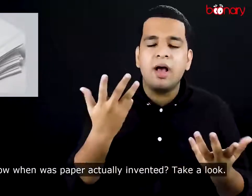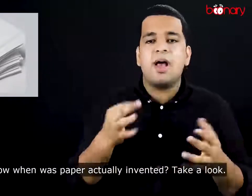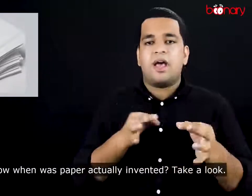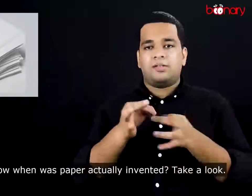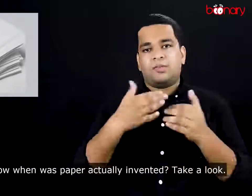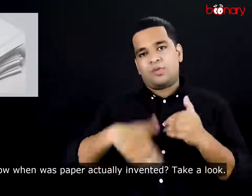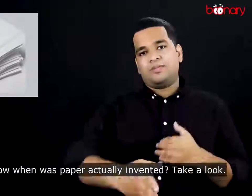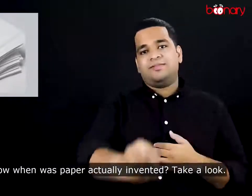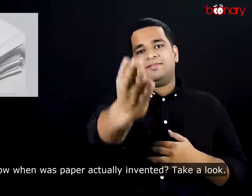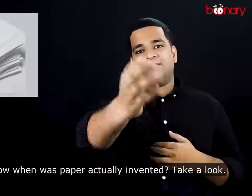actually invented? Take a look.